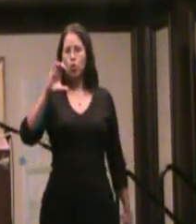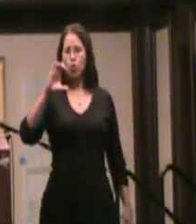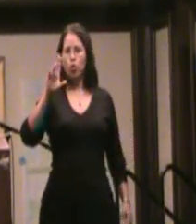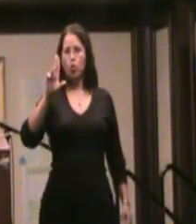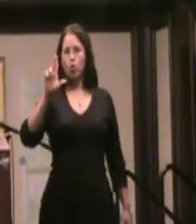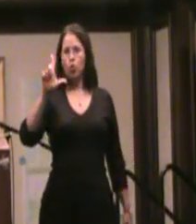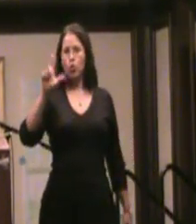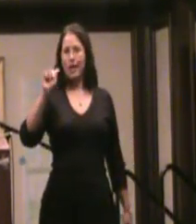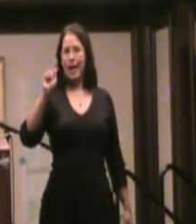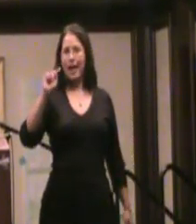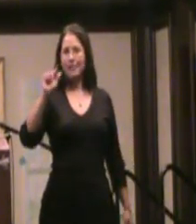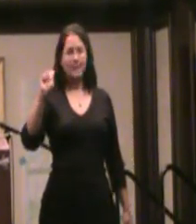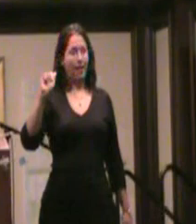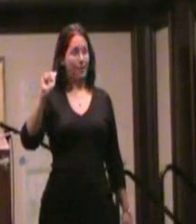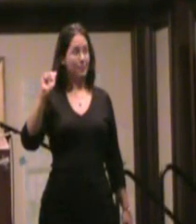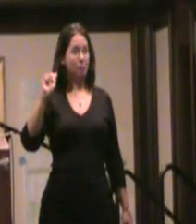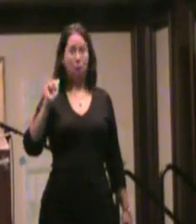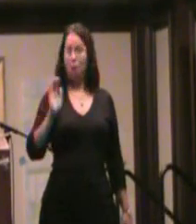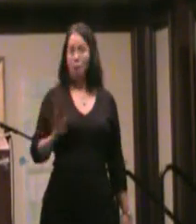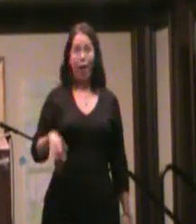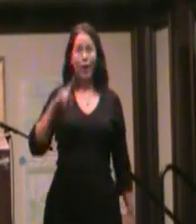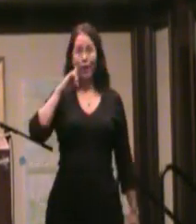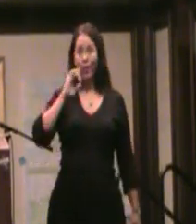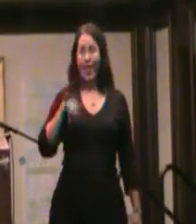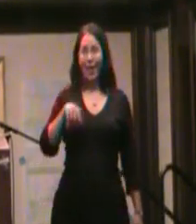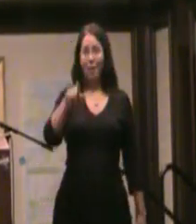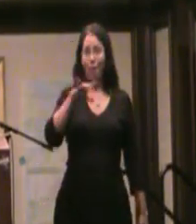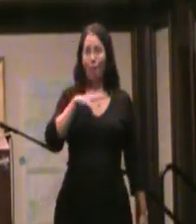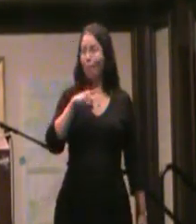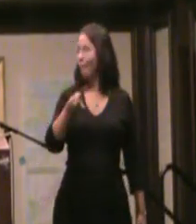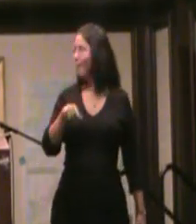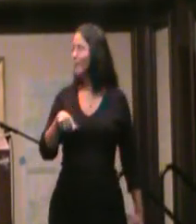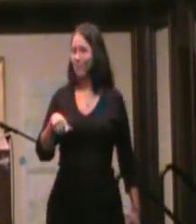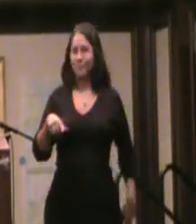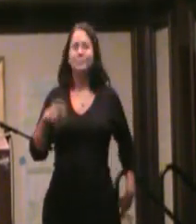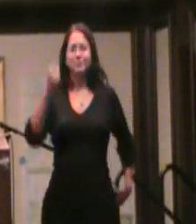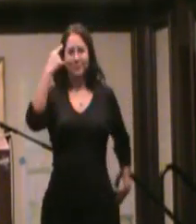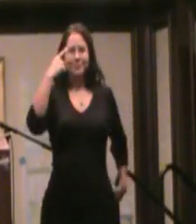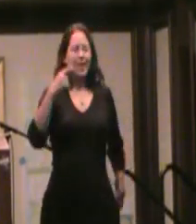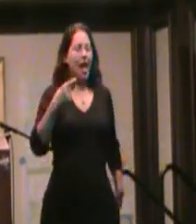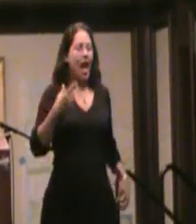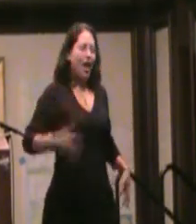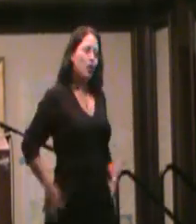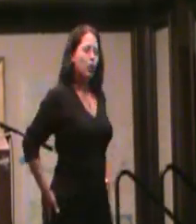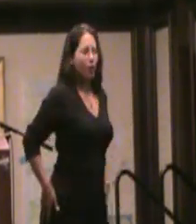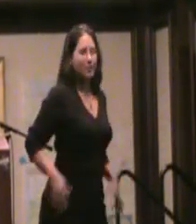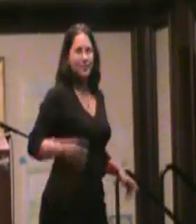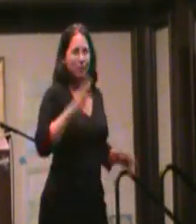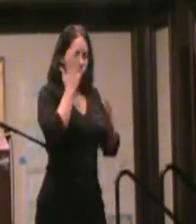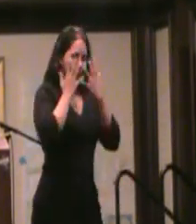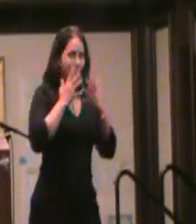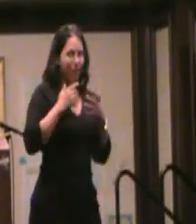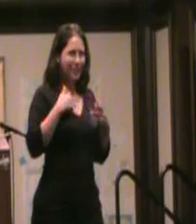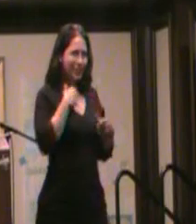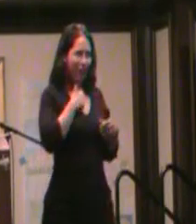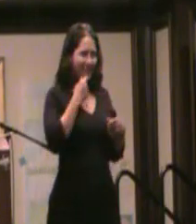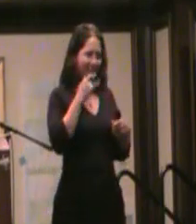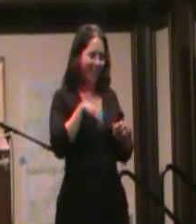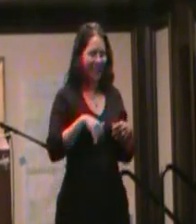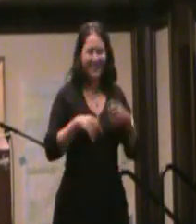Culata. Okay. I hadn't heard that one. I can see, yeah, well, I can see when she's coming. Oh, sorry I said